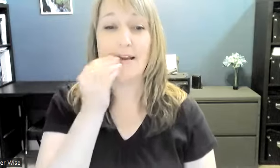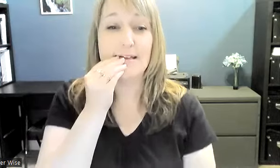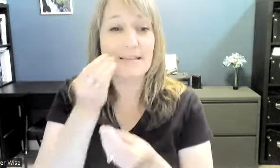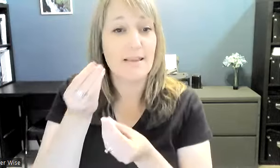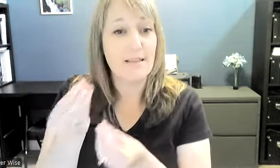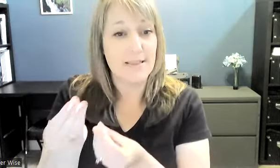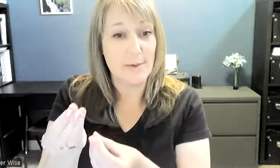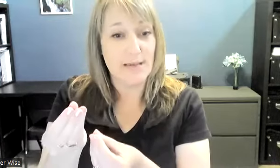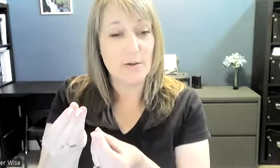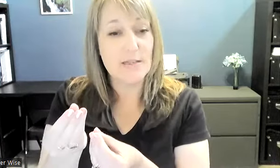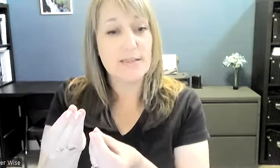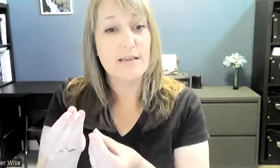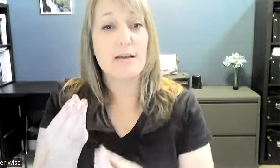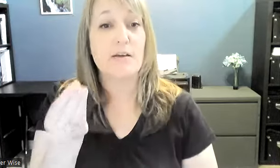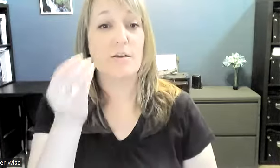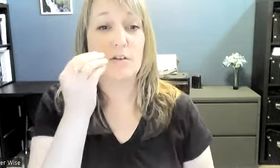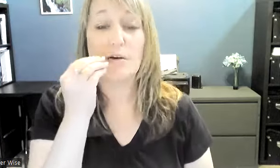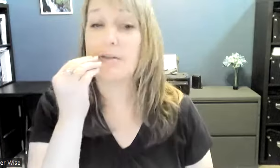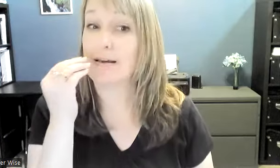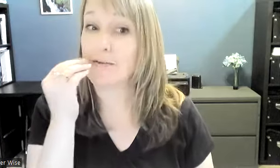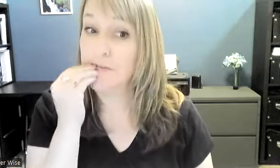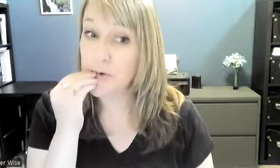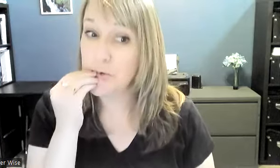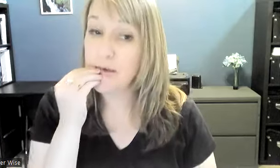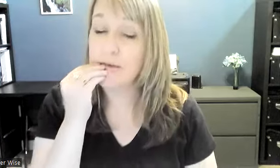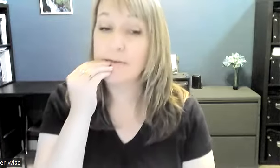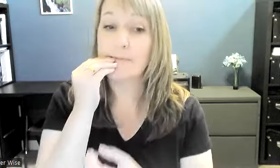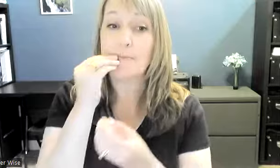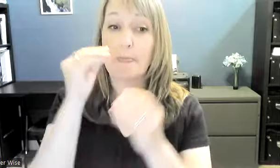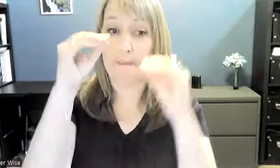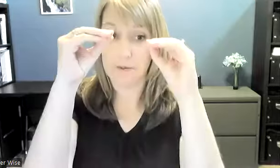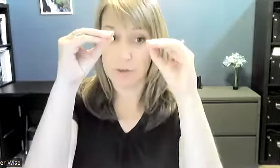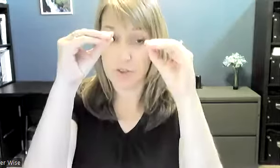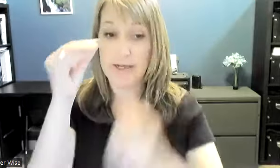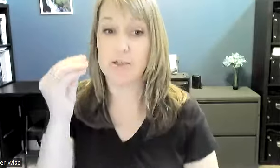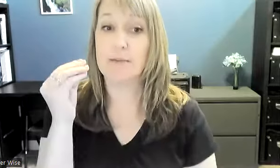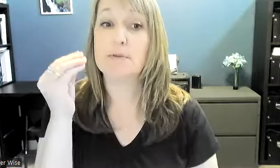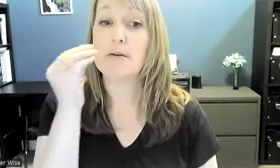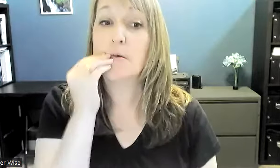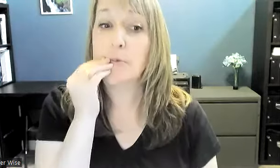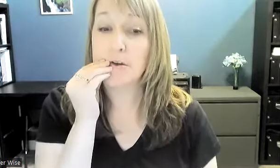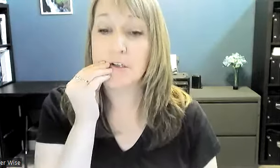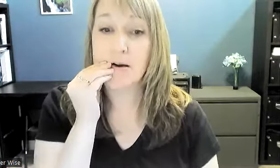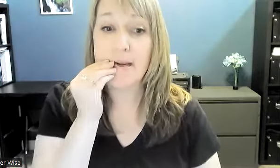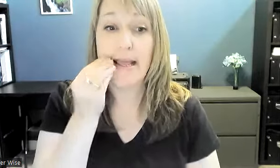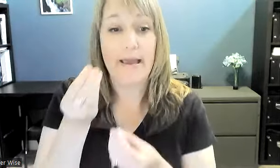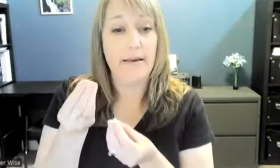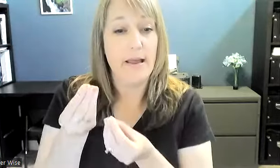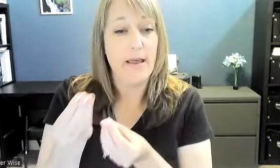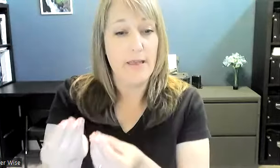it's this way. So you start with like food, squished O hand shape with your dominant hand, and then